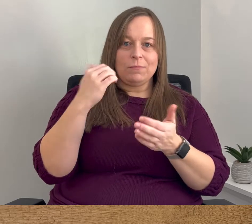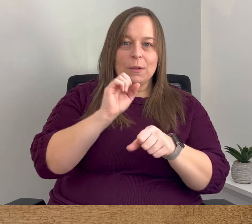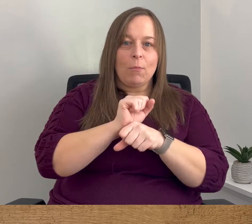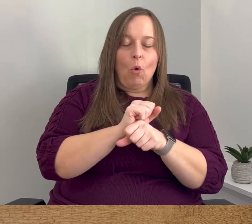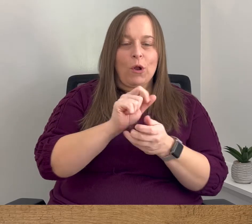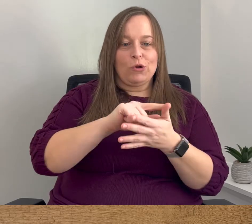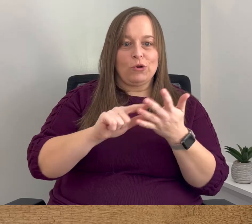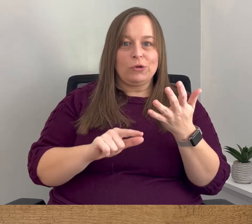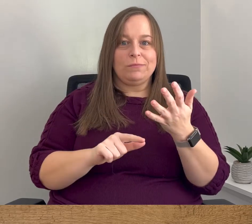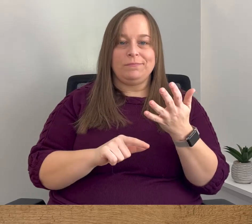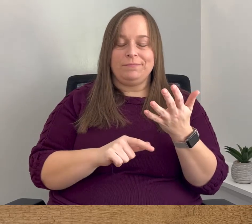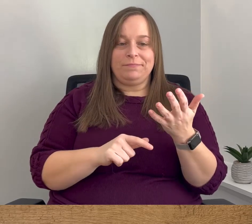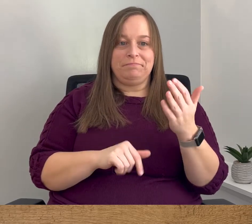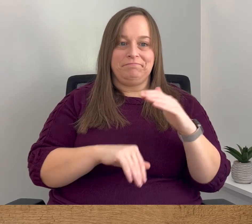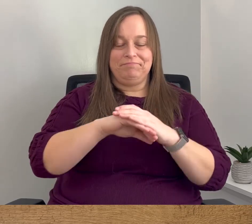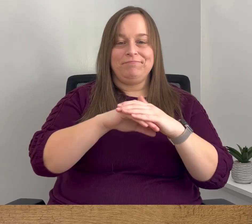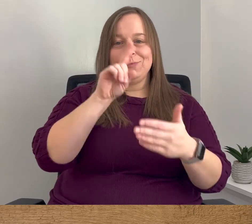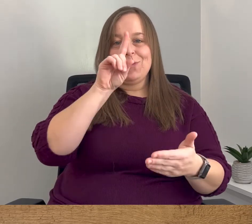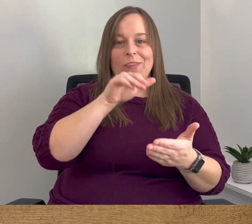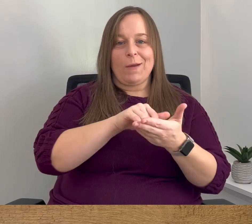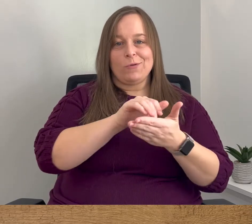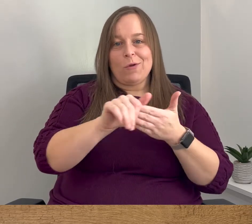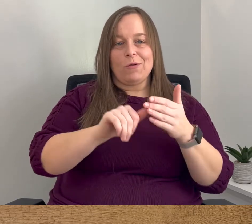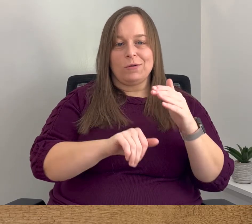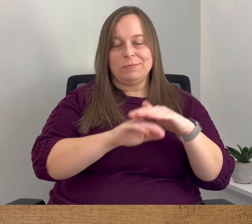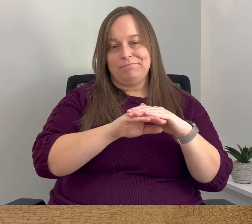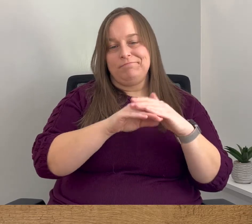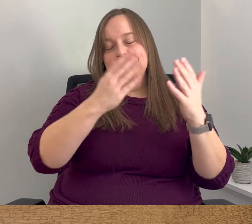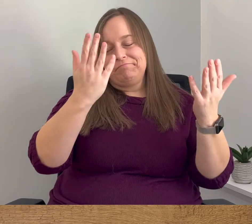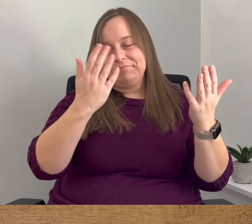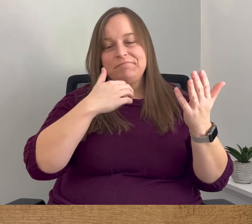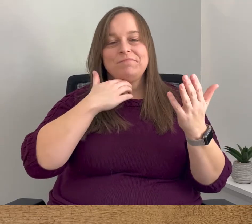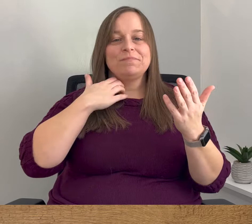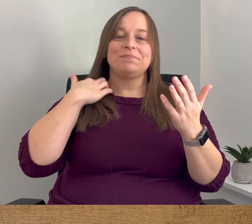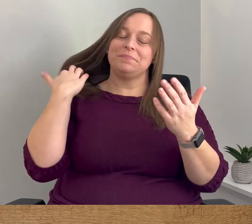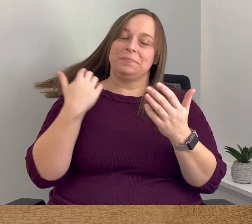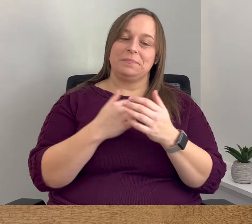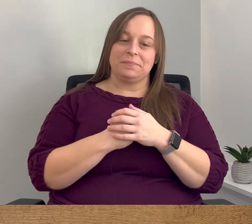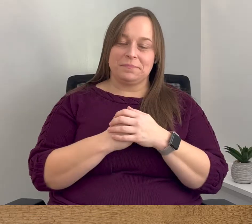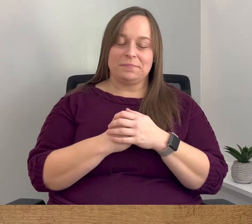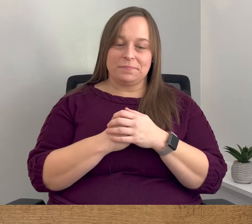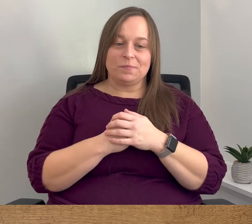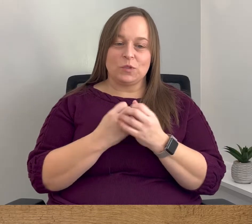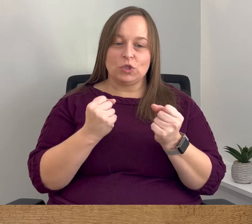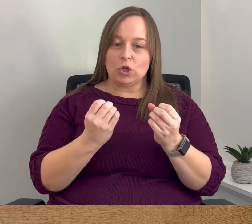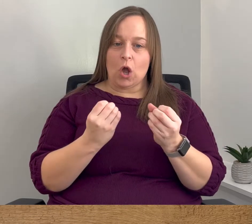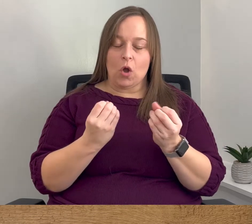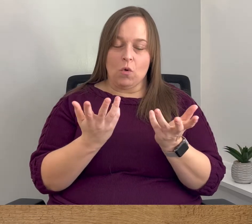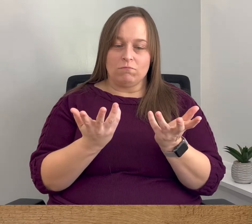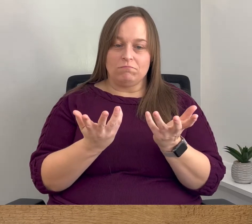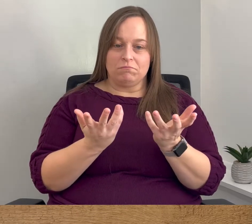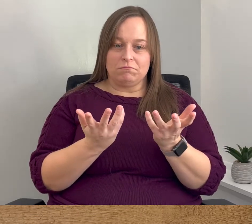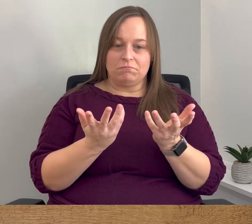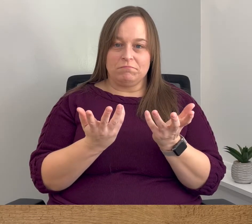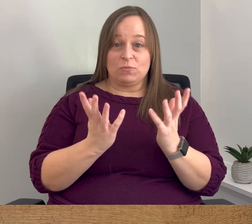regular checks and then tax returns and then my severance, we've hit that 1,000 mark.